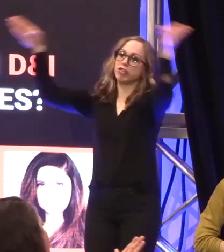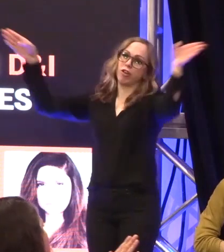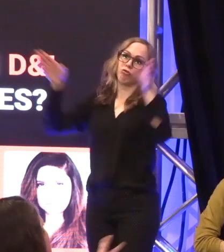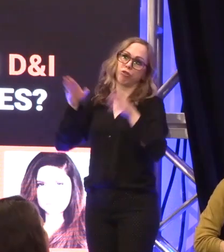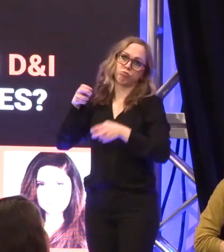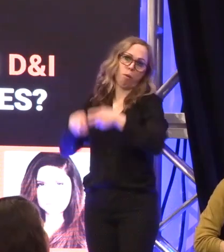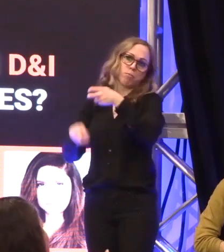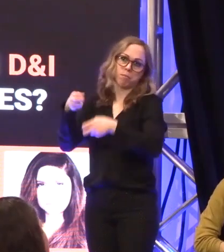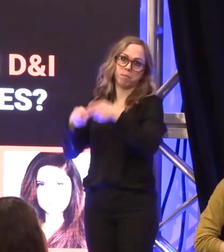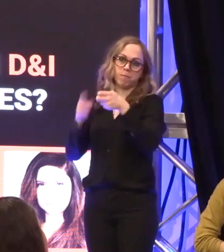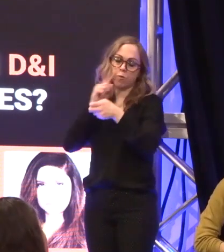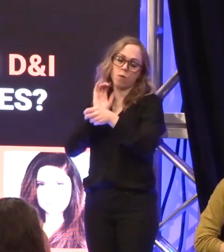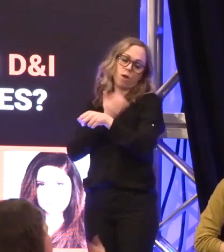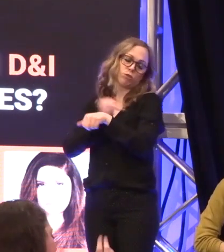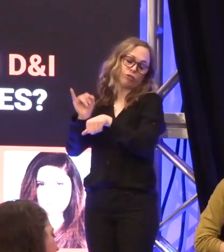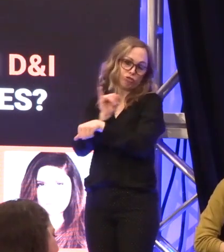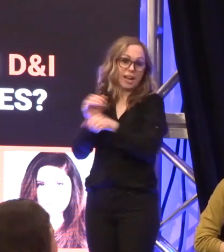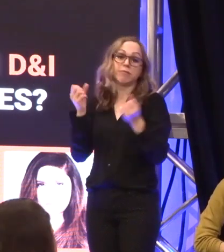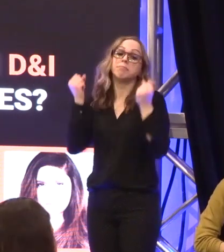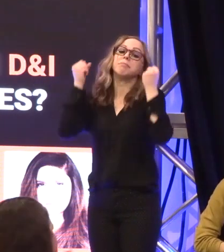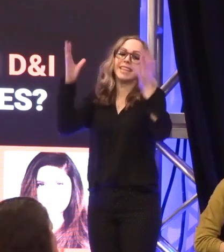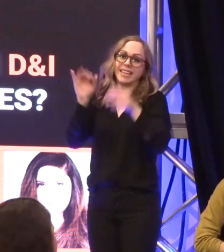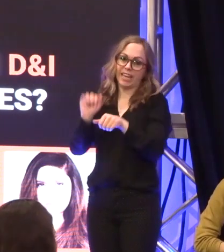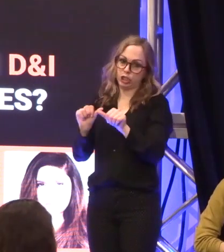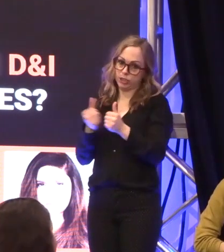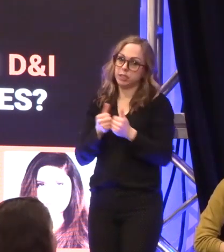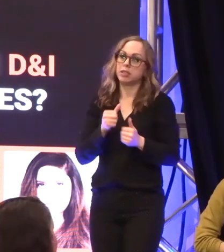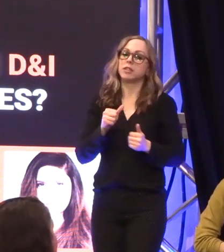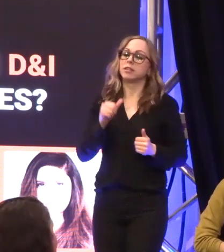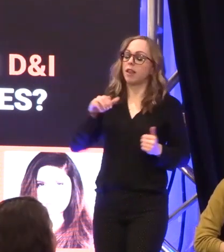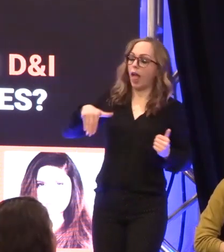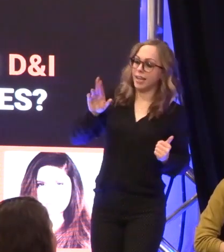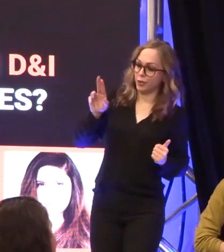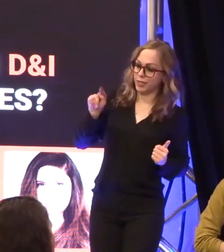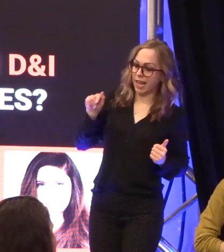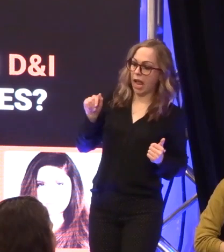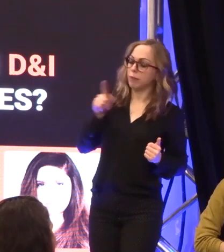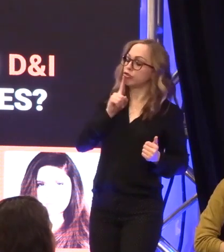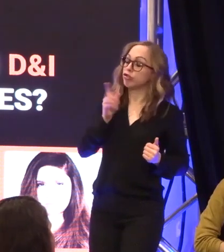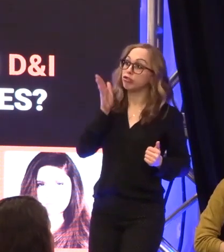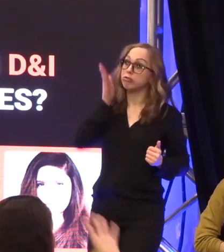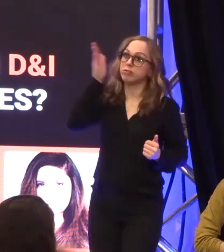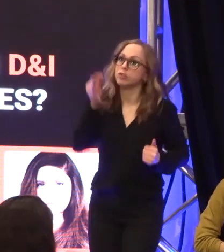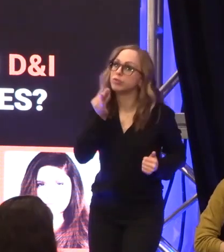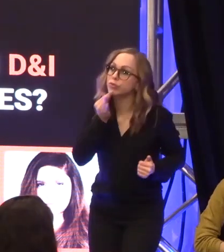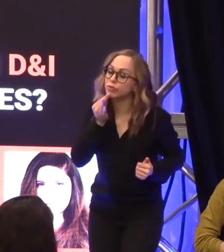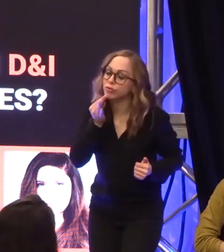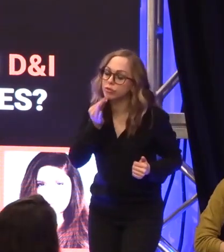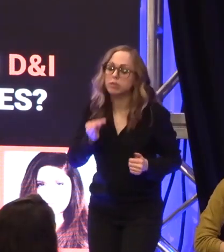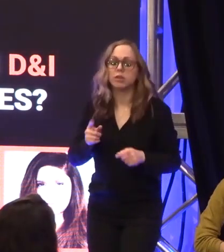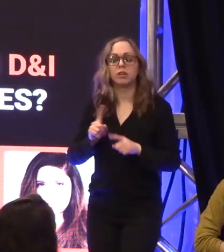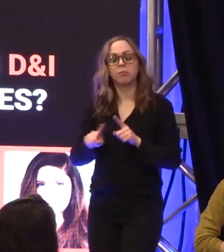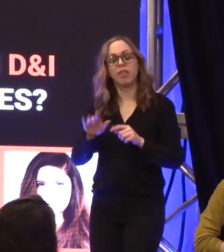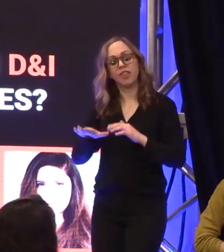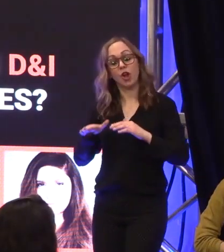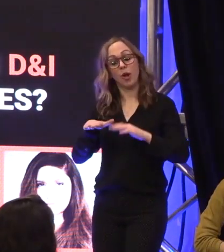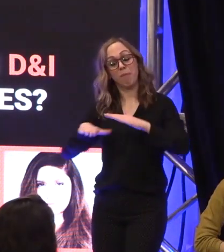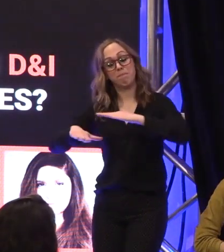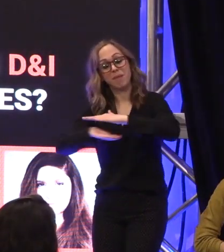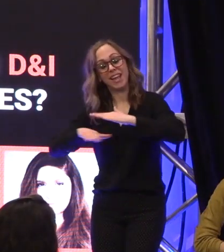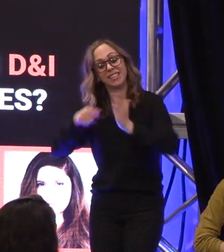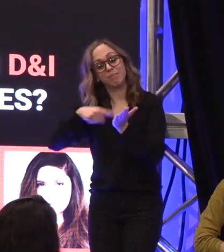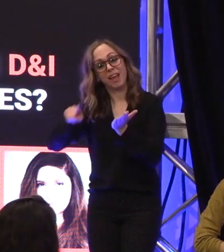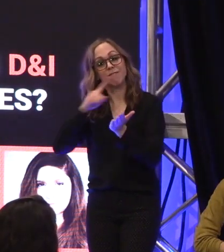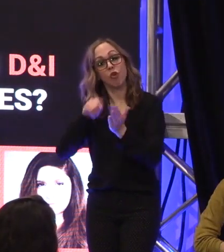industry, though a number of agencies, UTA not included yet, but I assume that it will happen shortly, have increased their base pay for